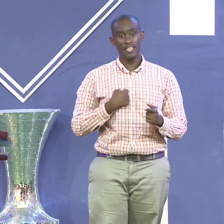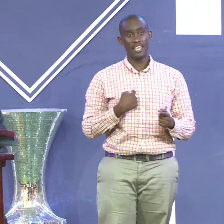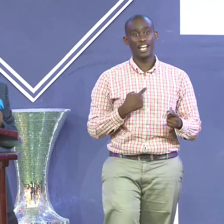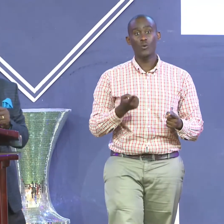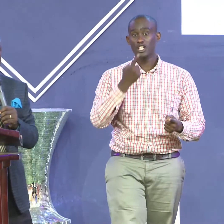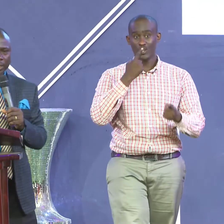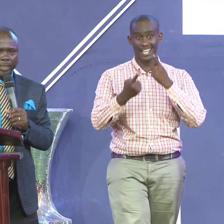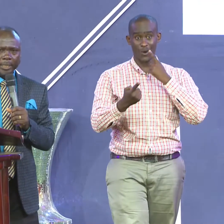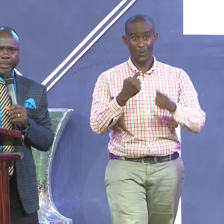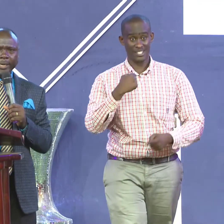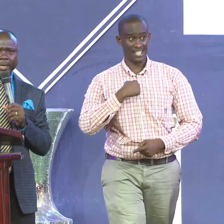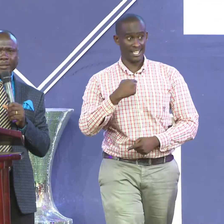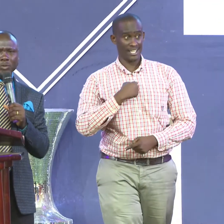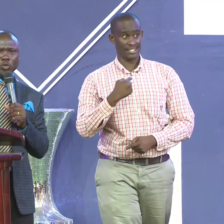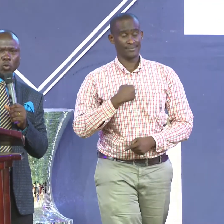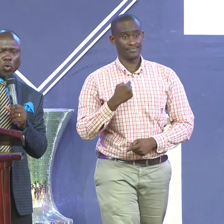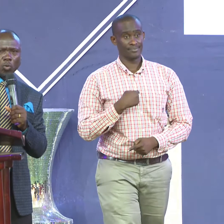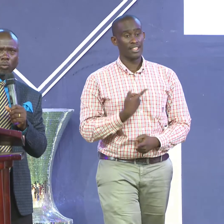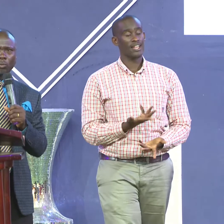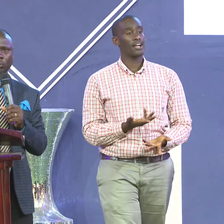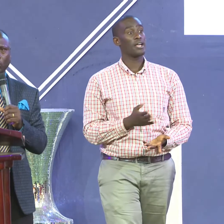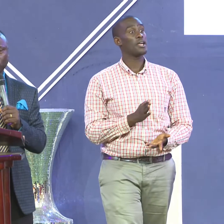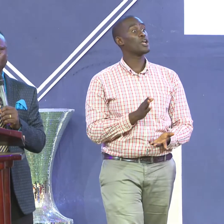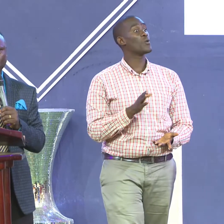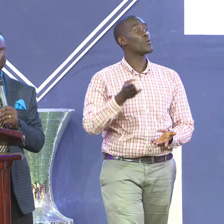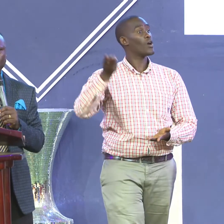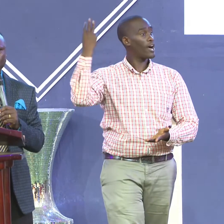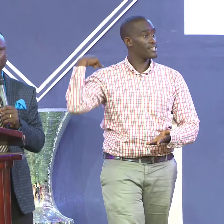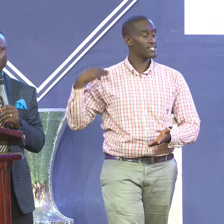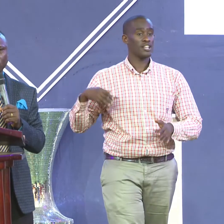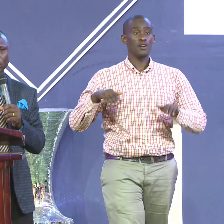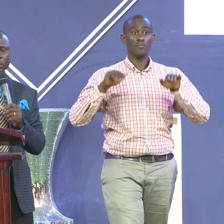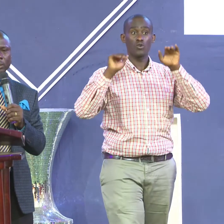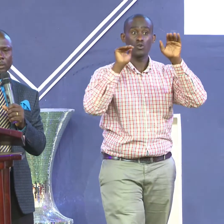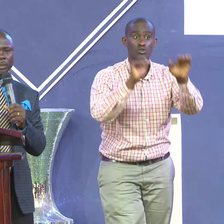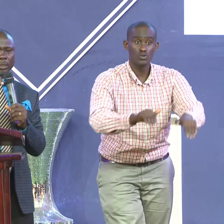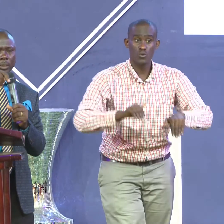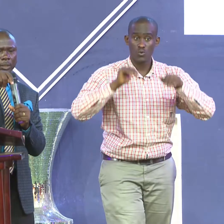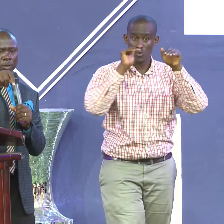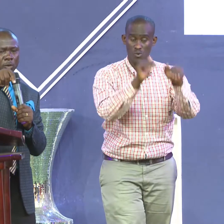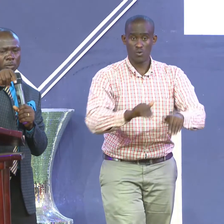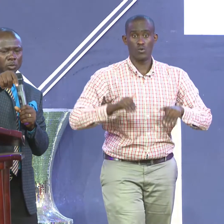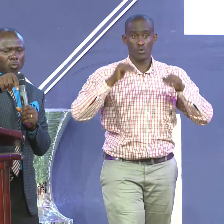This one that I'm speaking of, he was in the garden